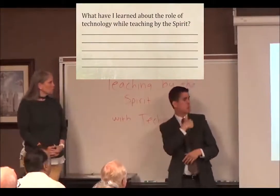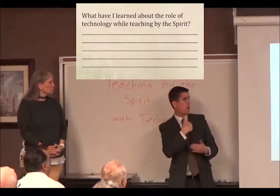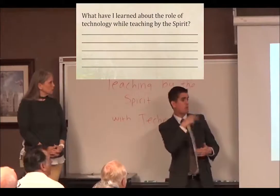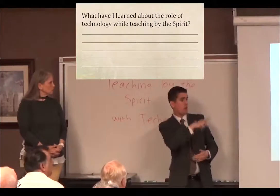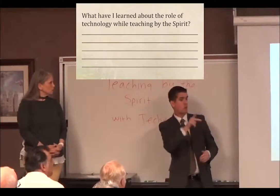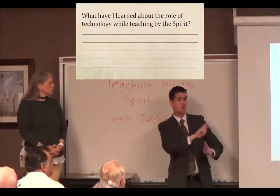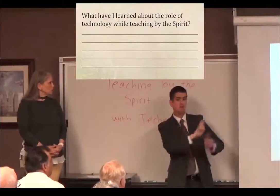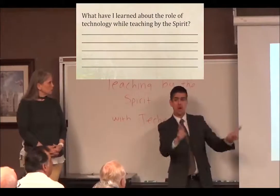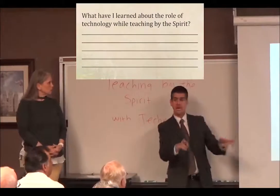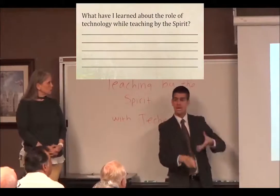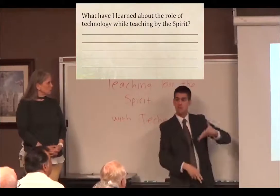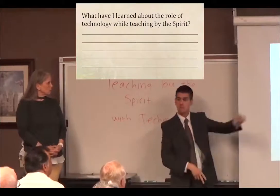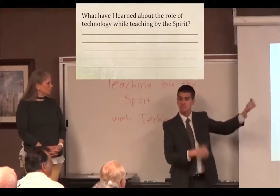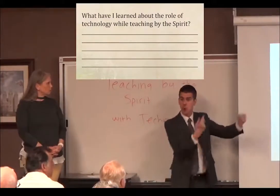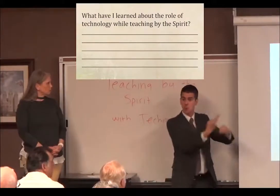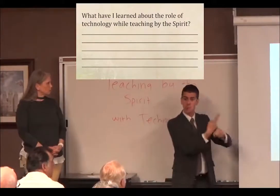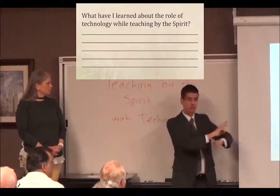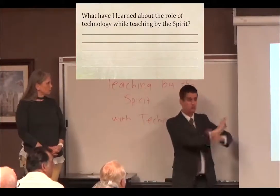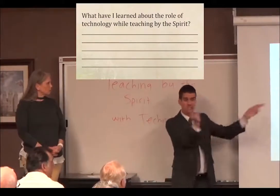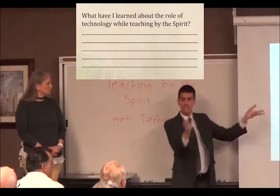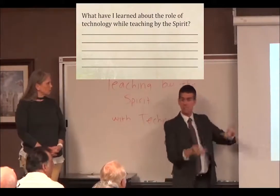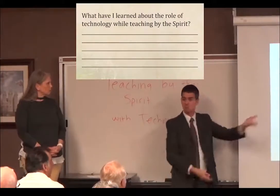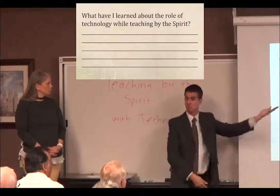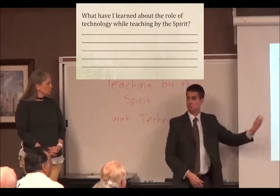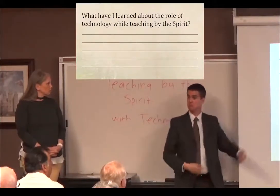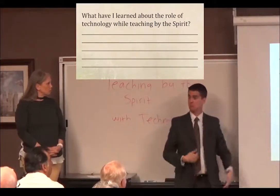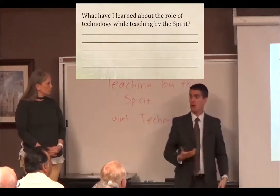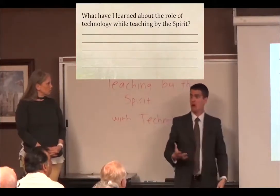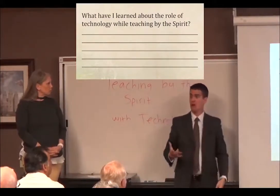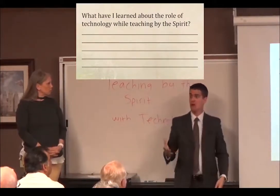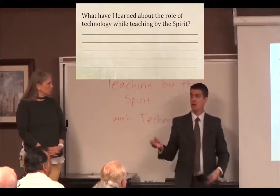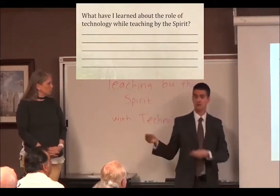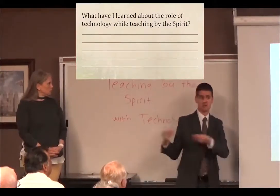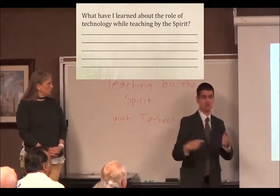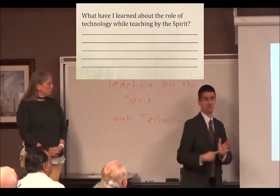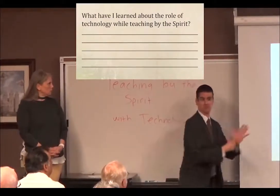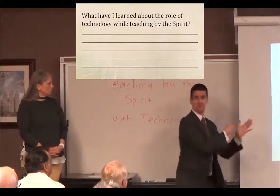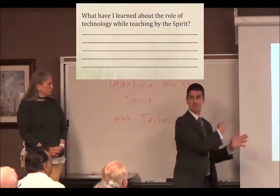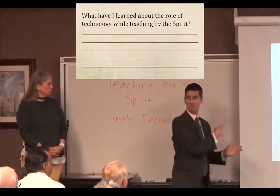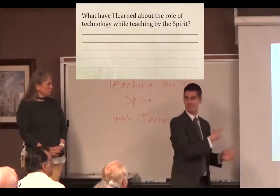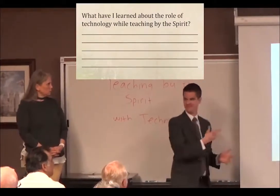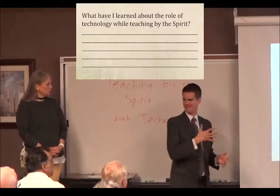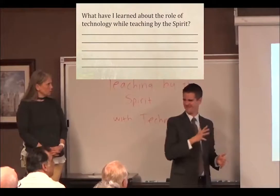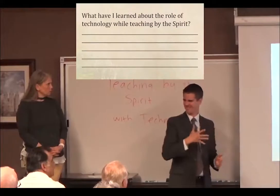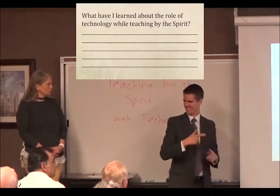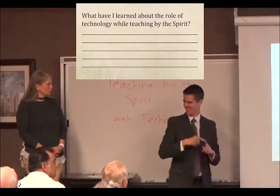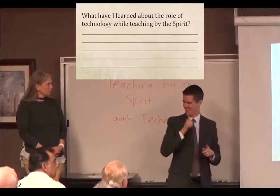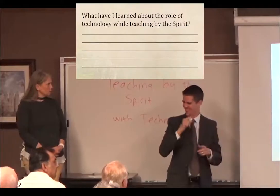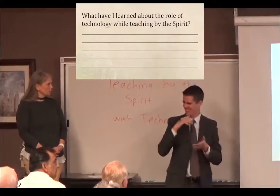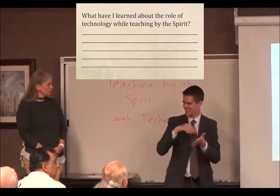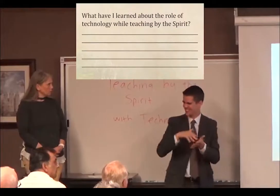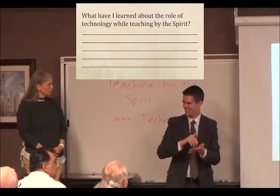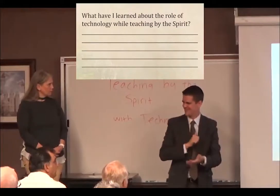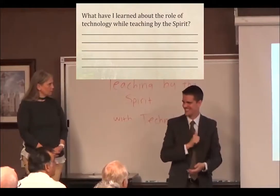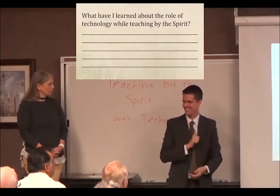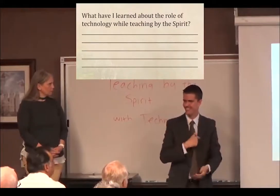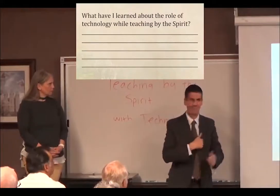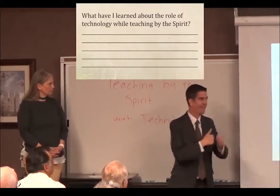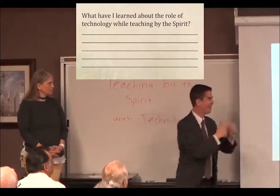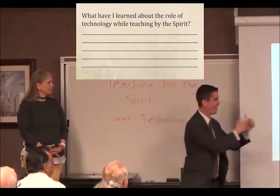teacher, they say, I have everything ready. I think, great. And can I show that